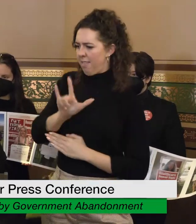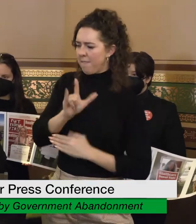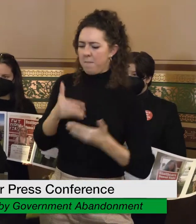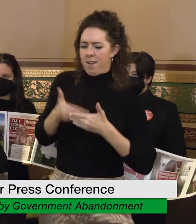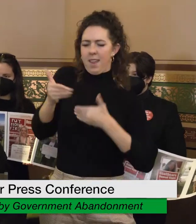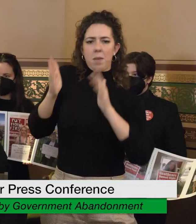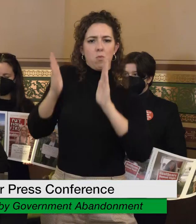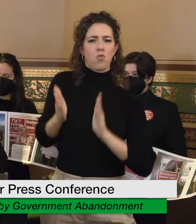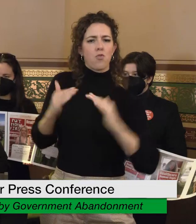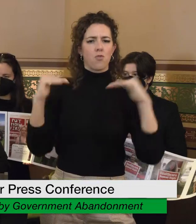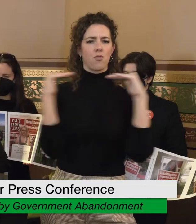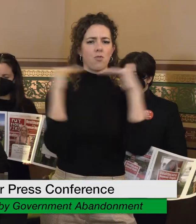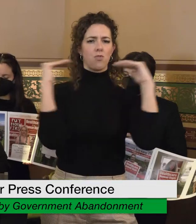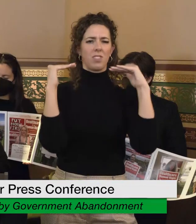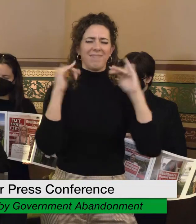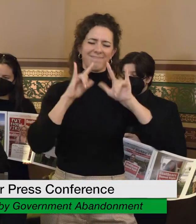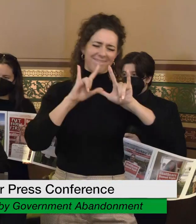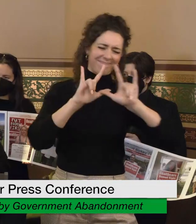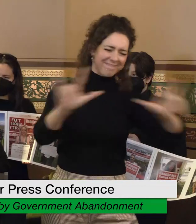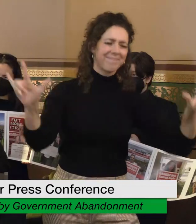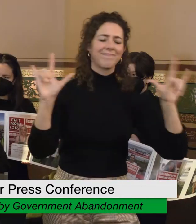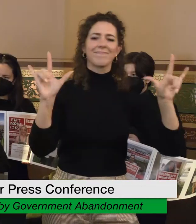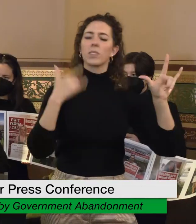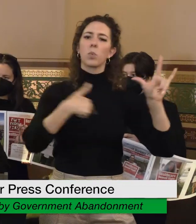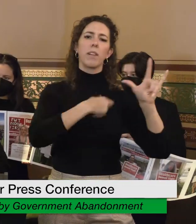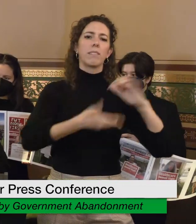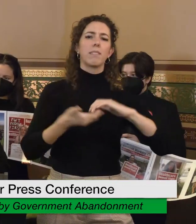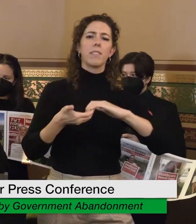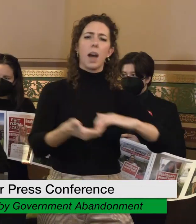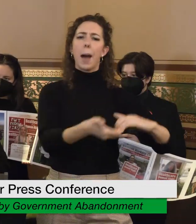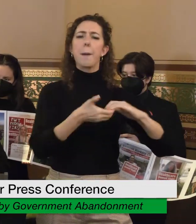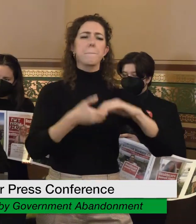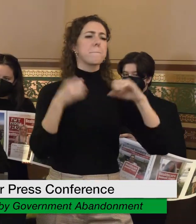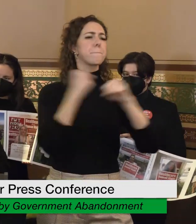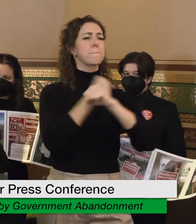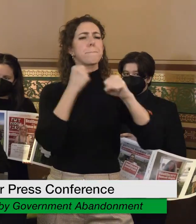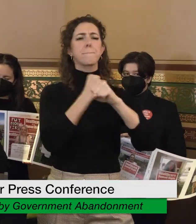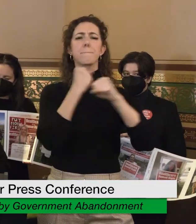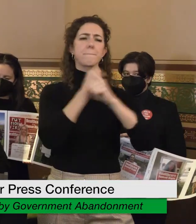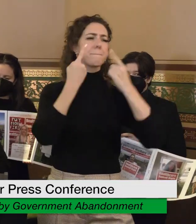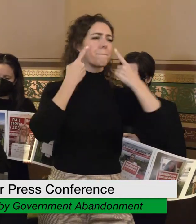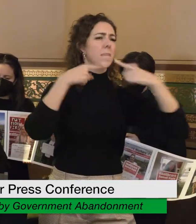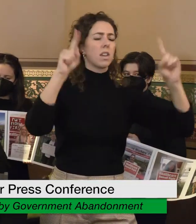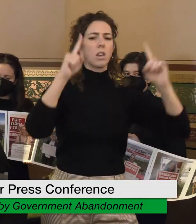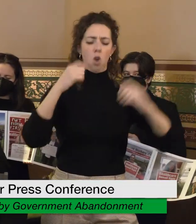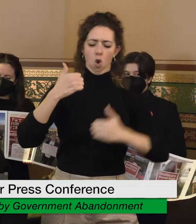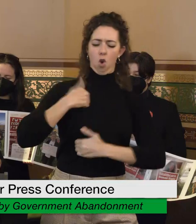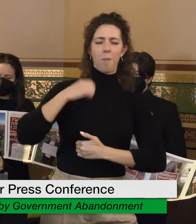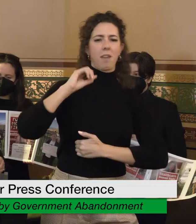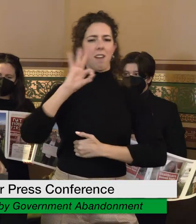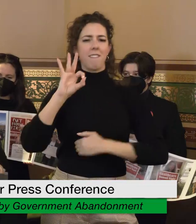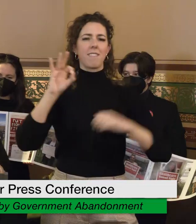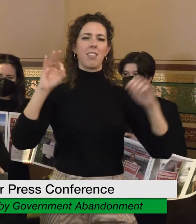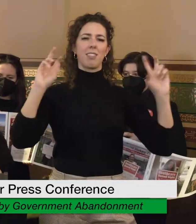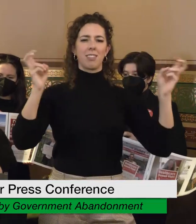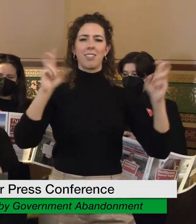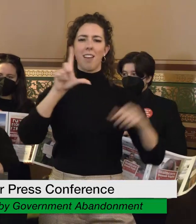passion. We have to join together to fight our way out of this. Just an army of love.